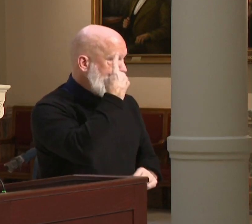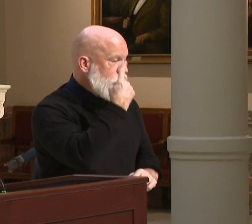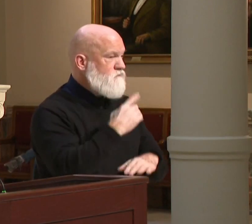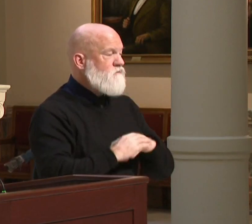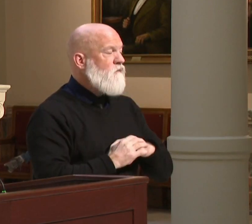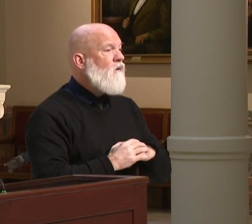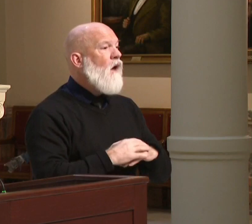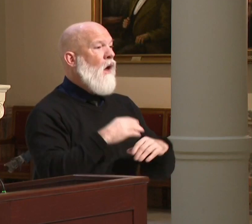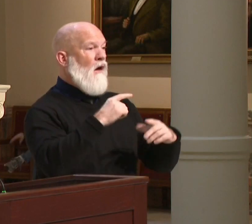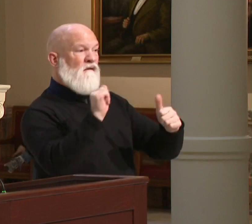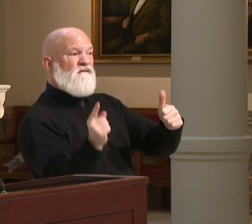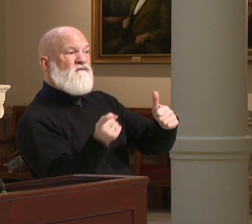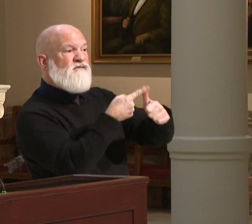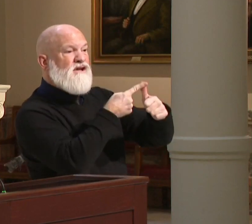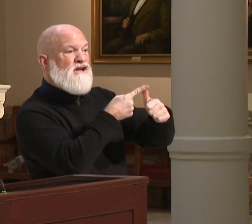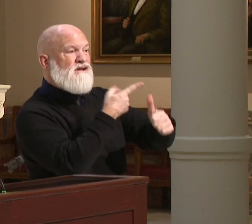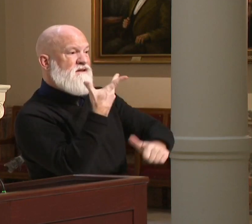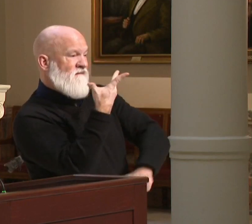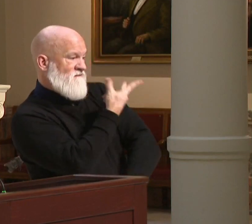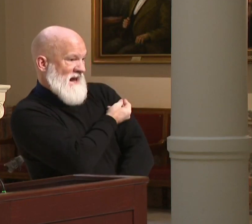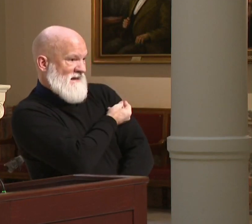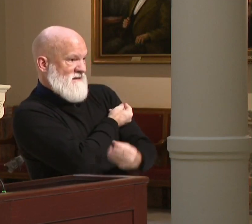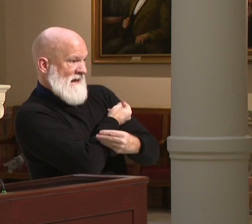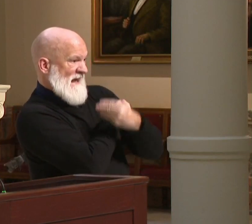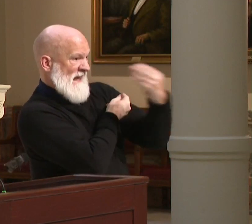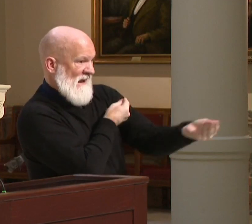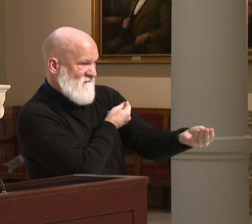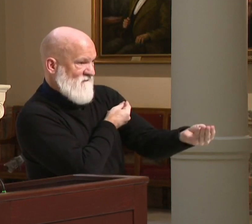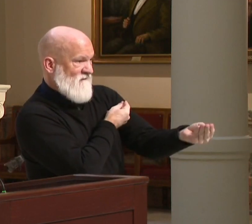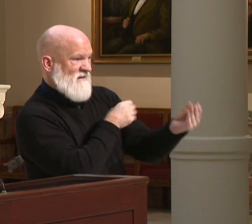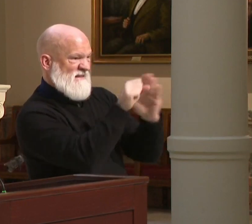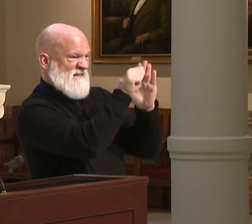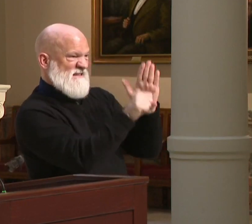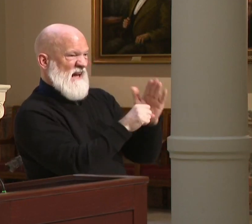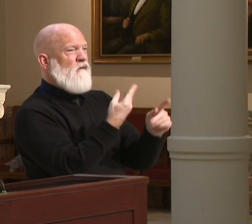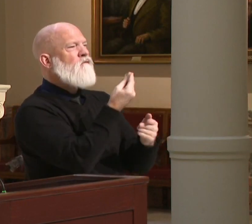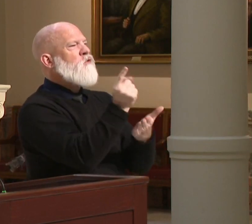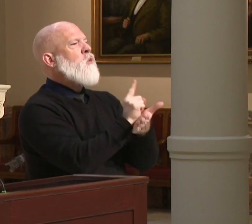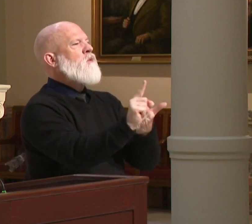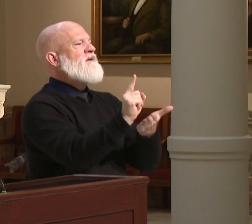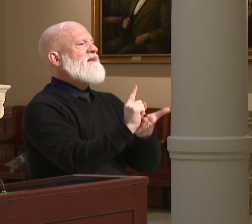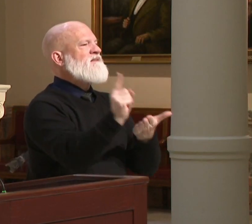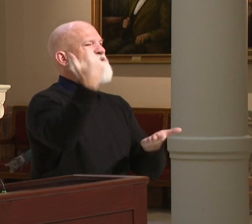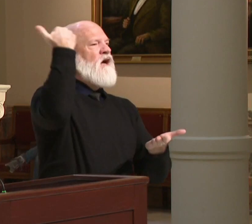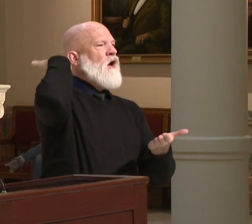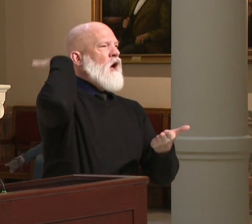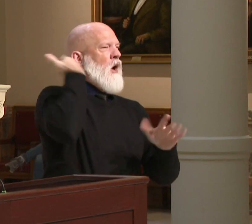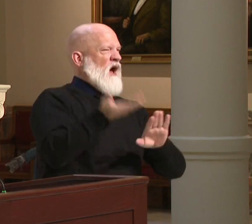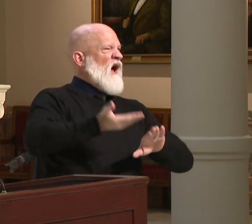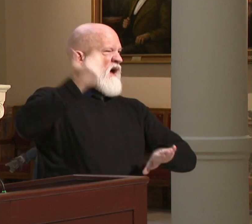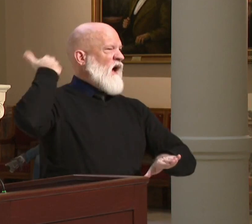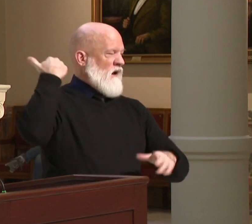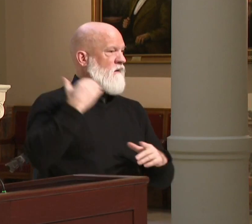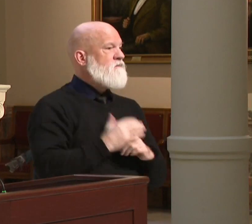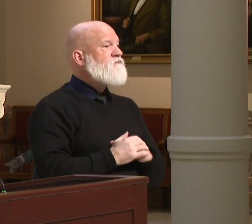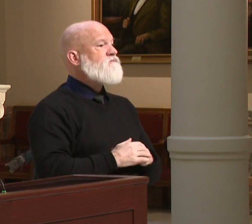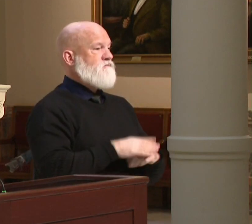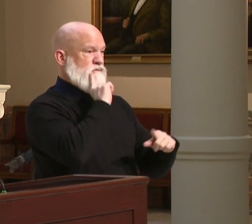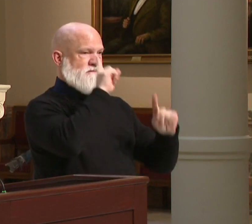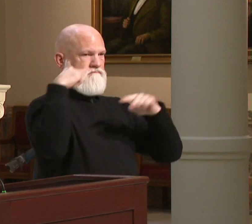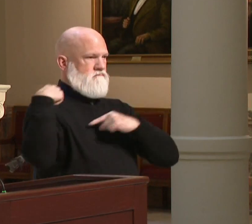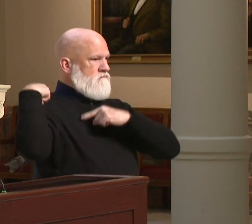first vaccines were administered in the state several weeks ago, this has been and will continue to be a